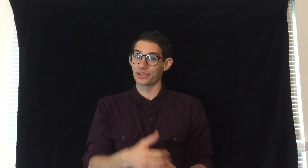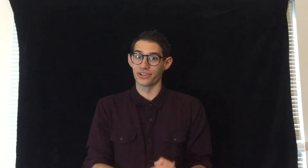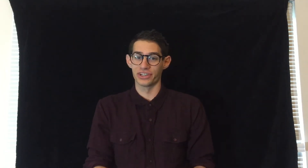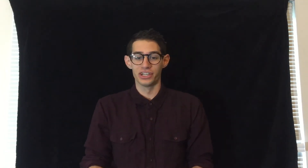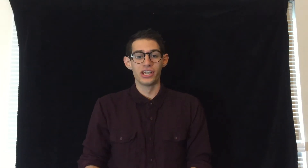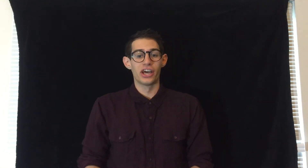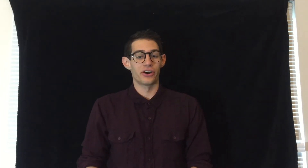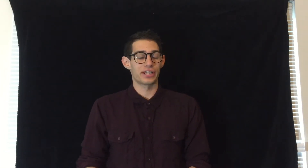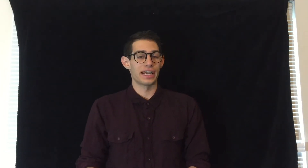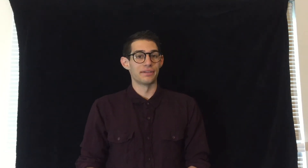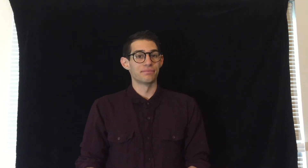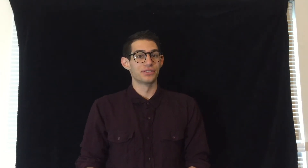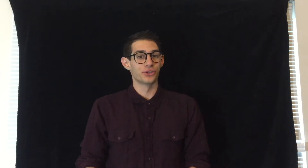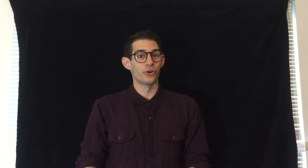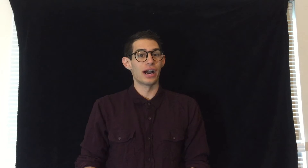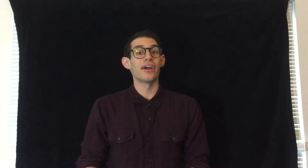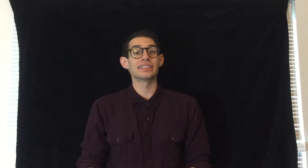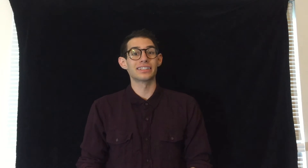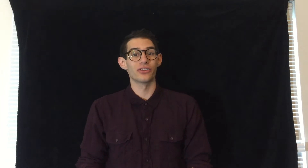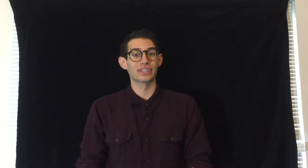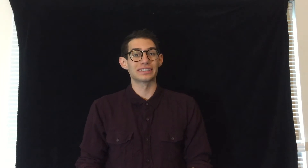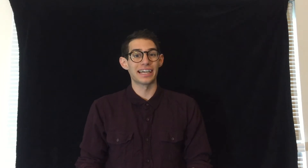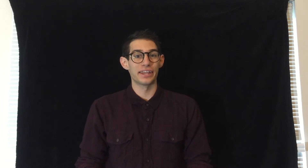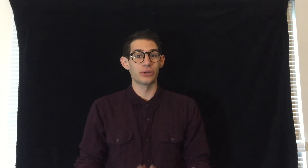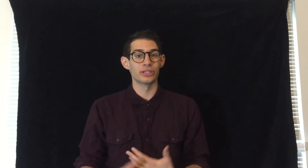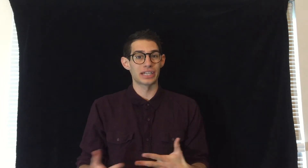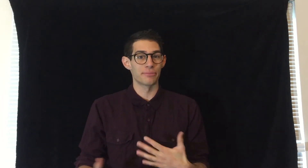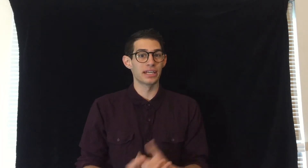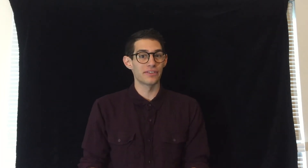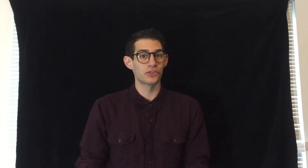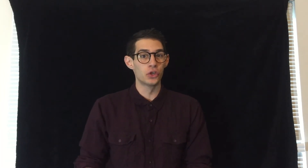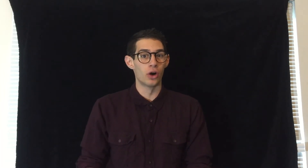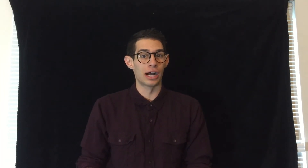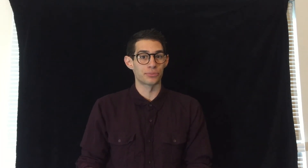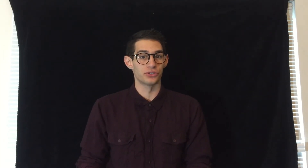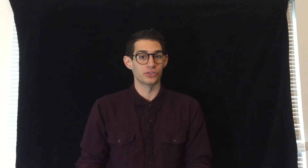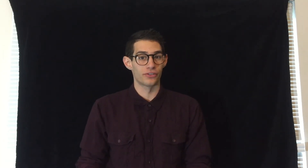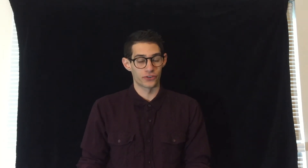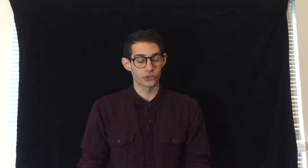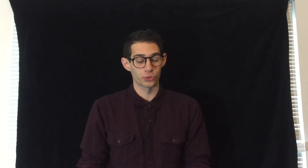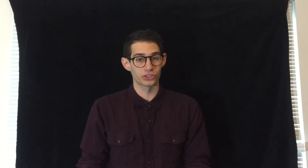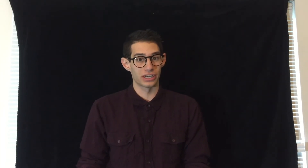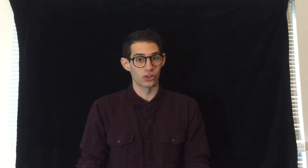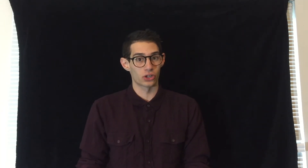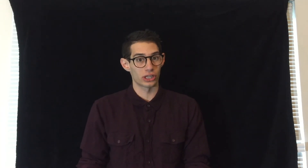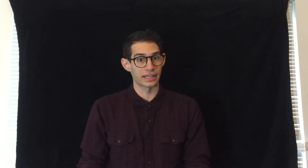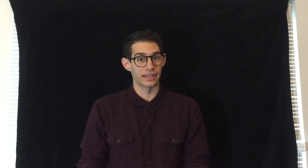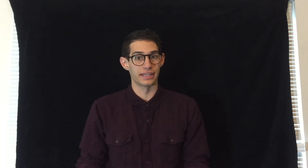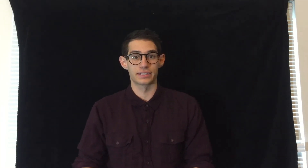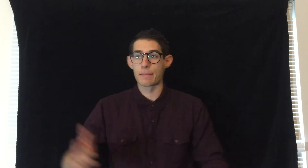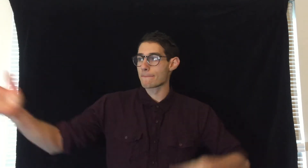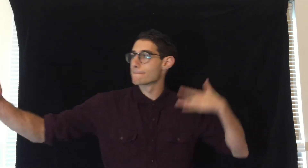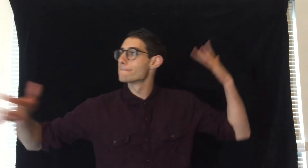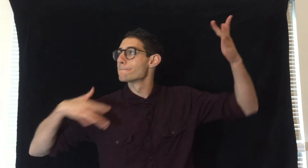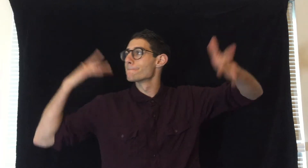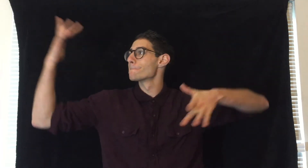good. Okay, so how that's gonna look in sign language, I'm gonna give you two options. The first one's gonna look like this.